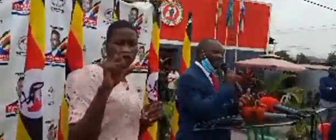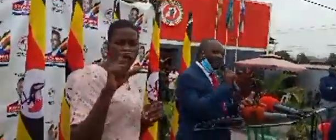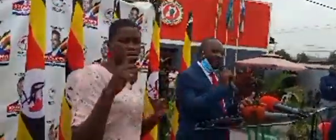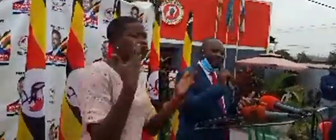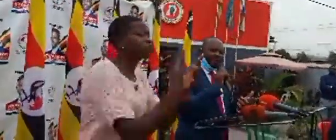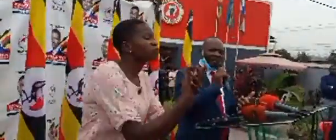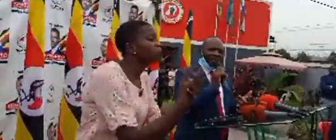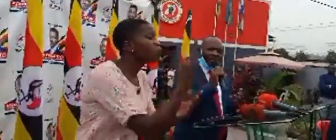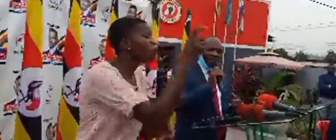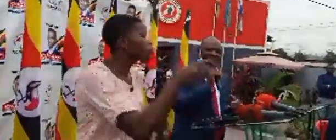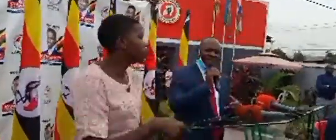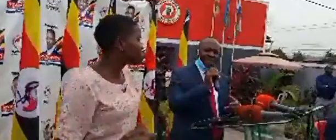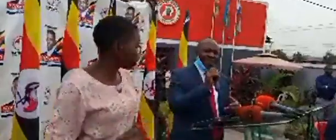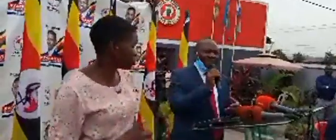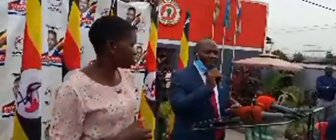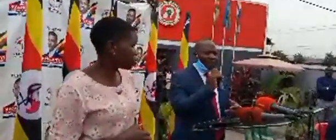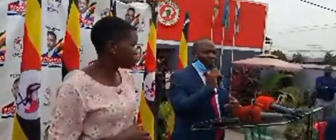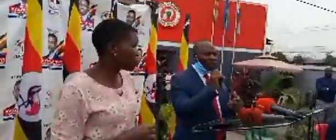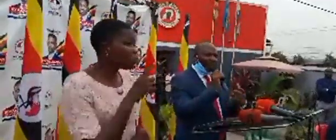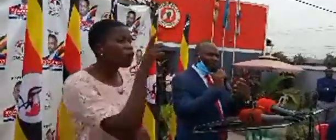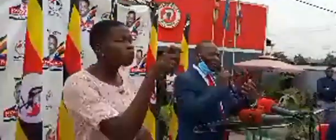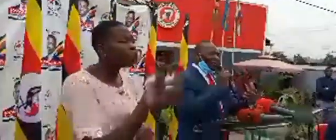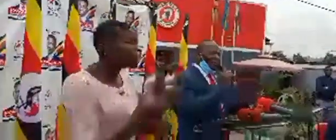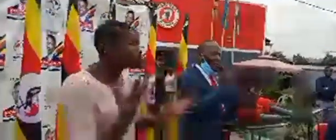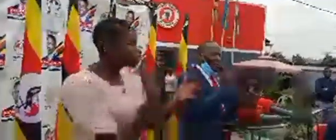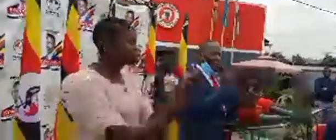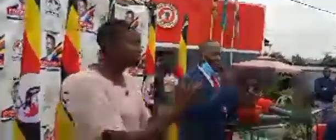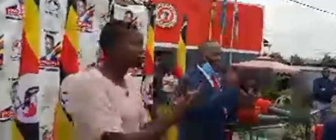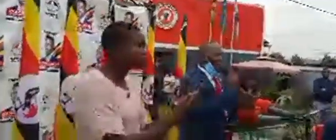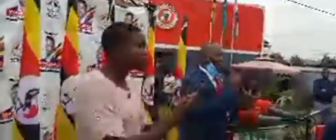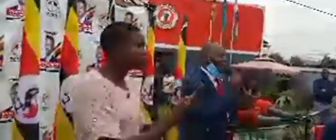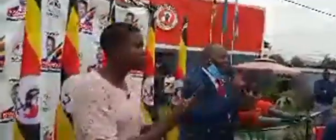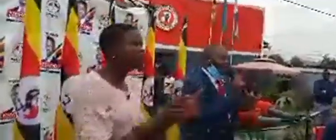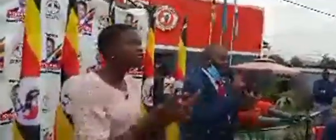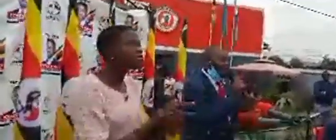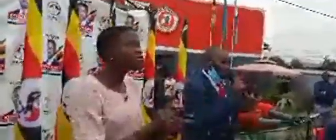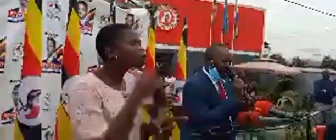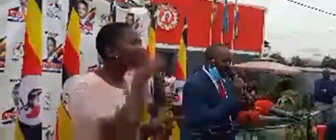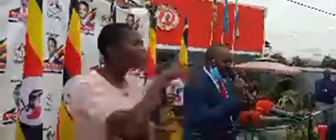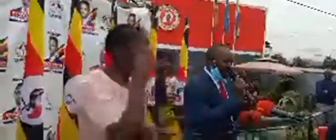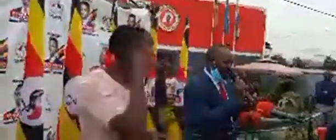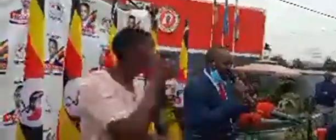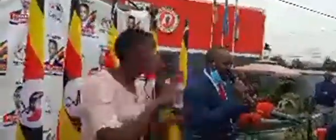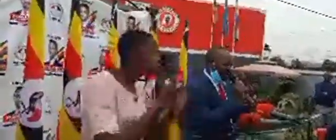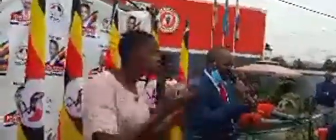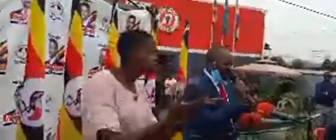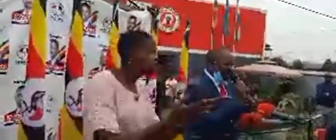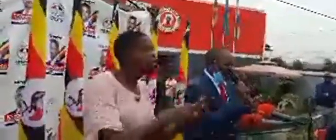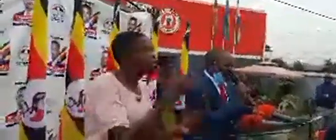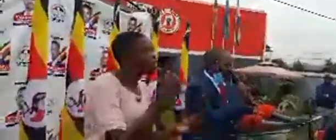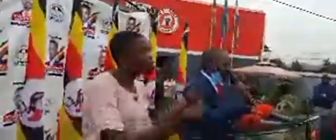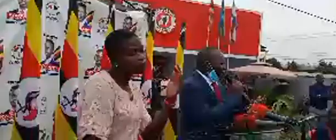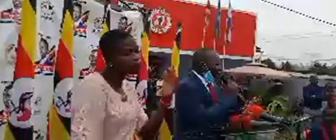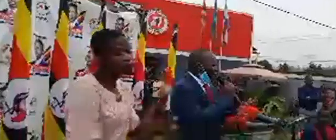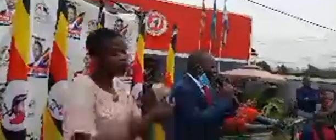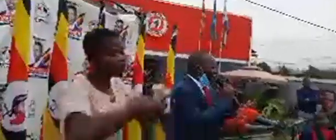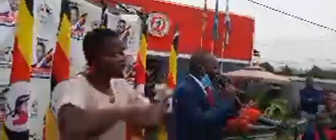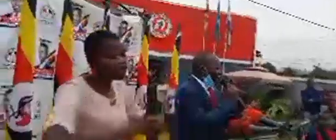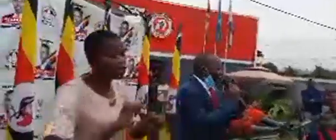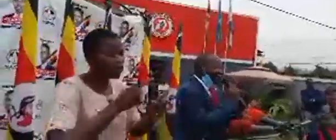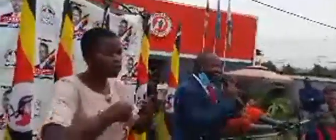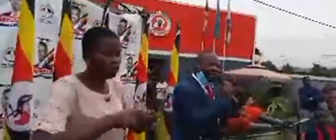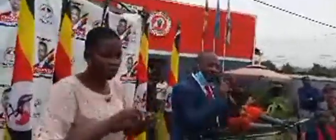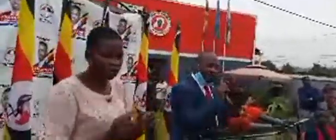kyebadde sibagambye mu lunyanyimbe baadde bakubeera efamile zaabwe babaweeke babawo bata abantu baabwe. So mu kikwata bantu